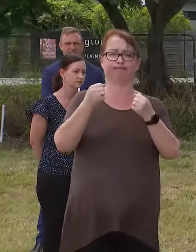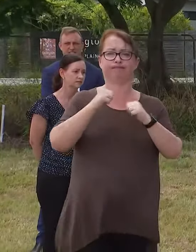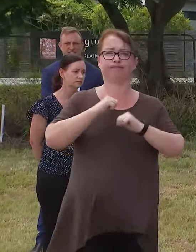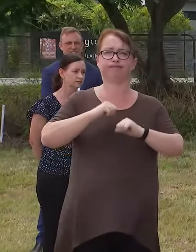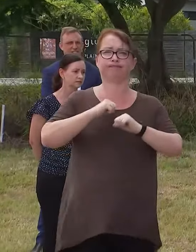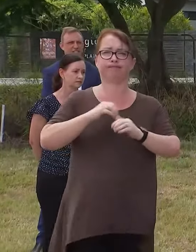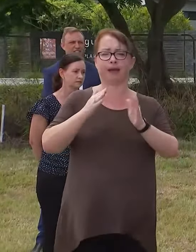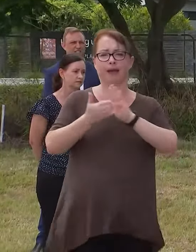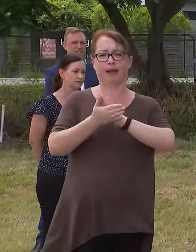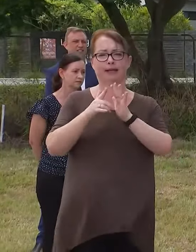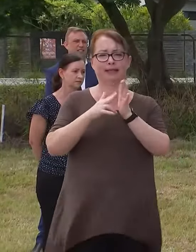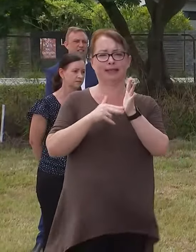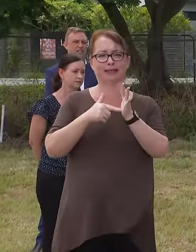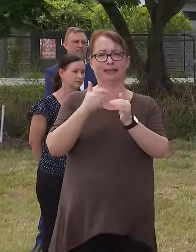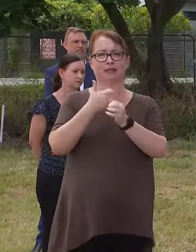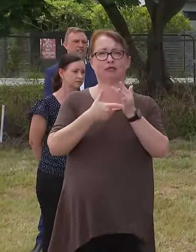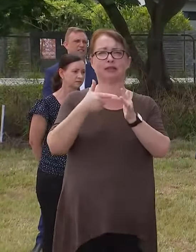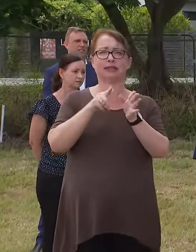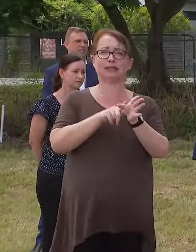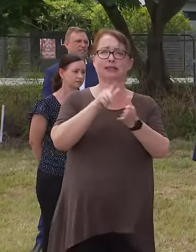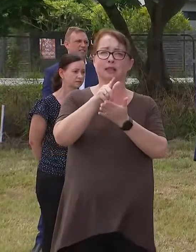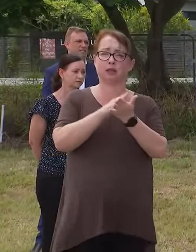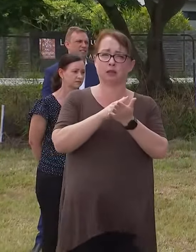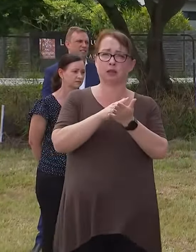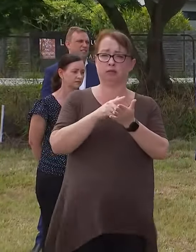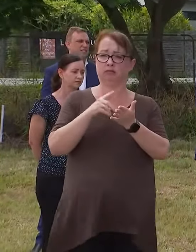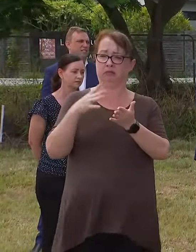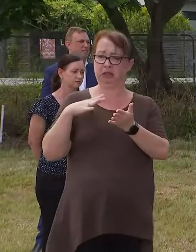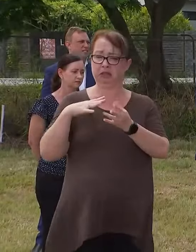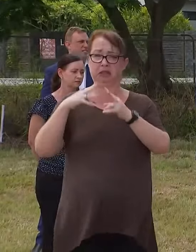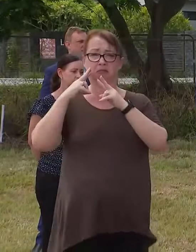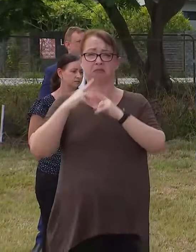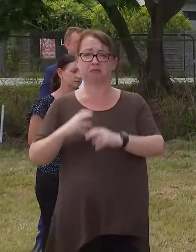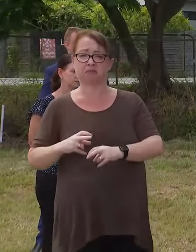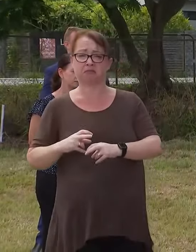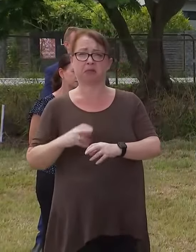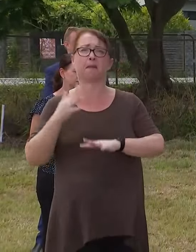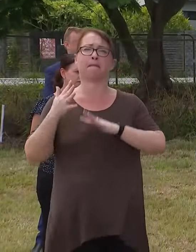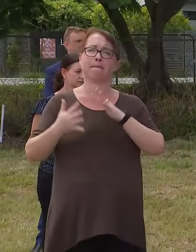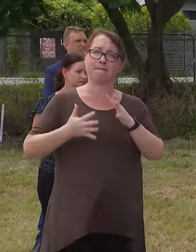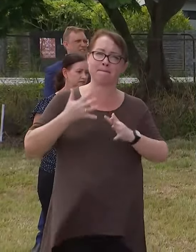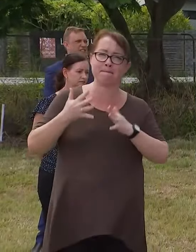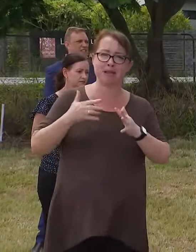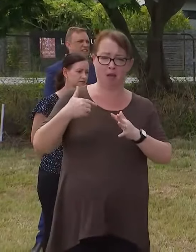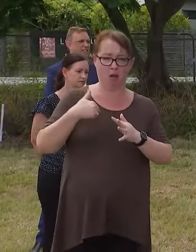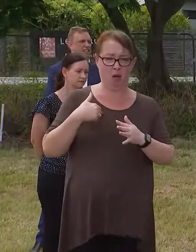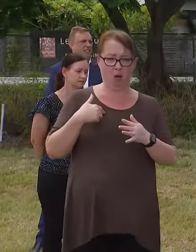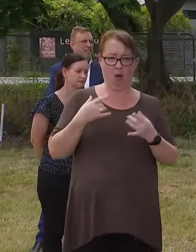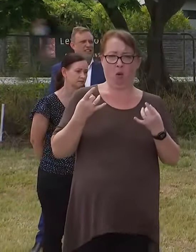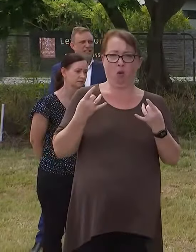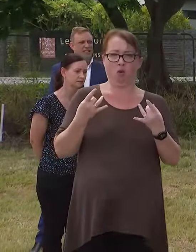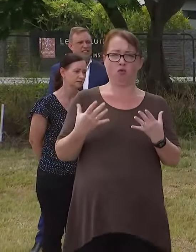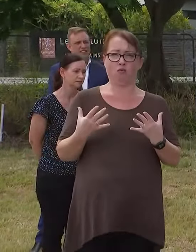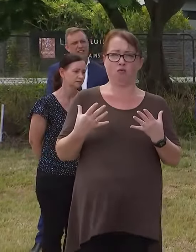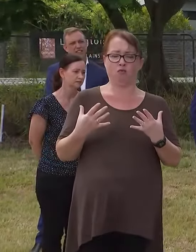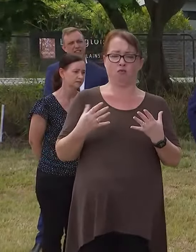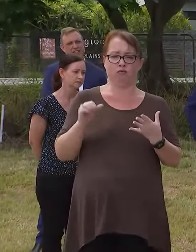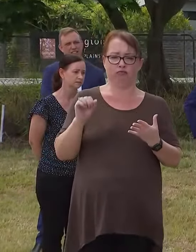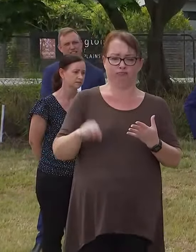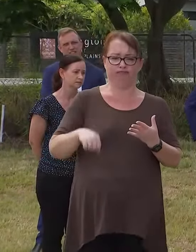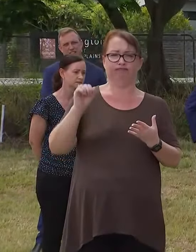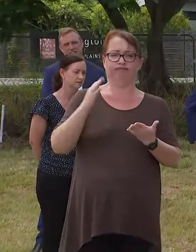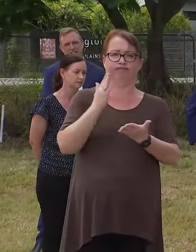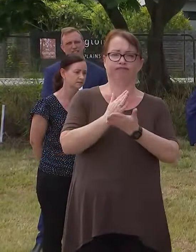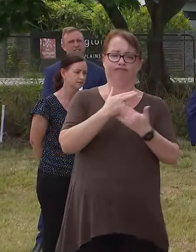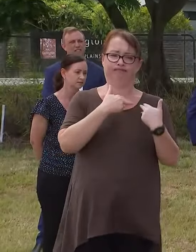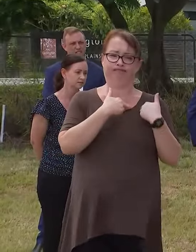Act, warrant investigation. So I have absolutely discharged my obligation that